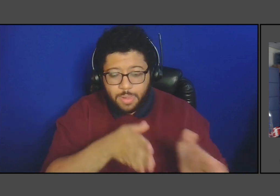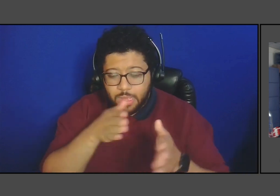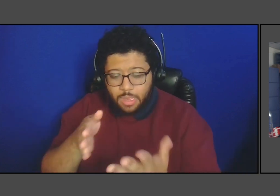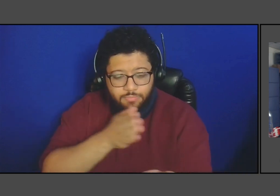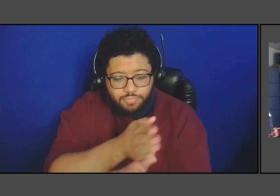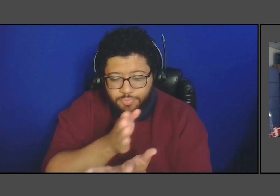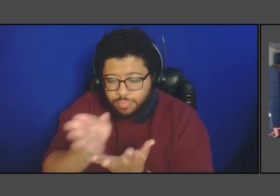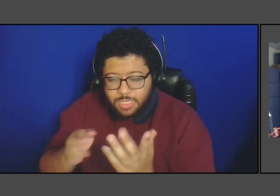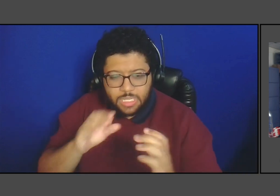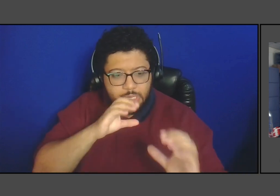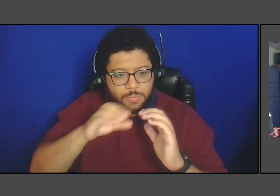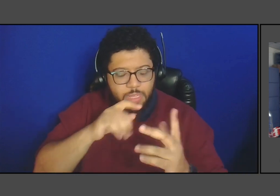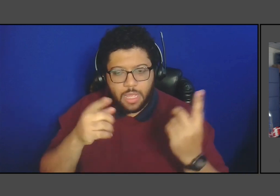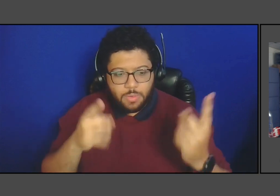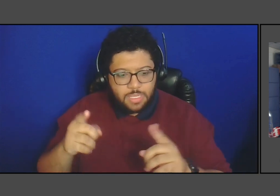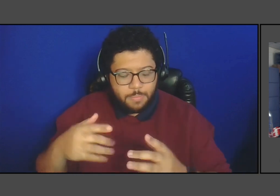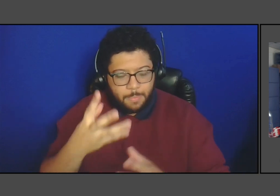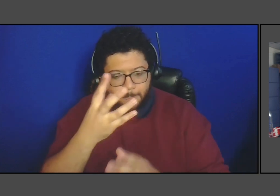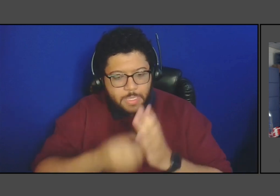Indigenous relatives.